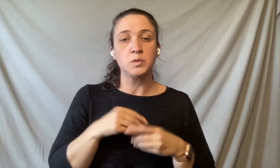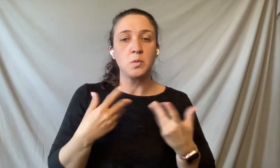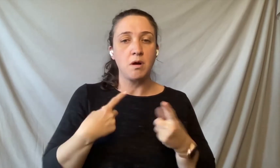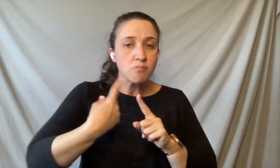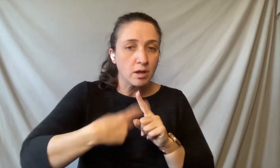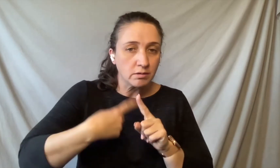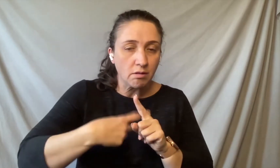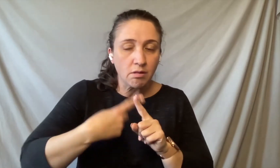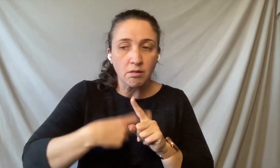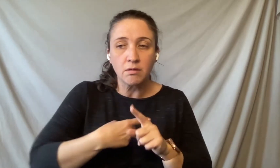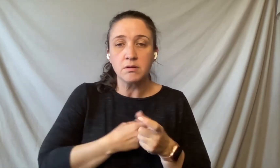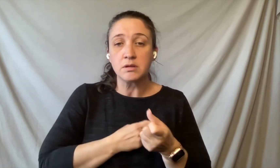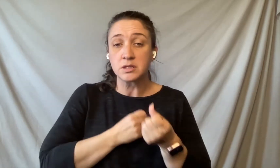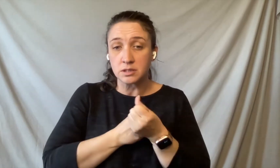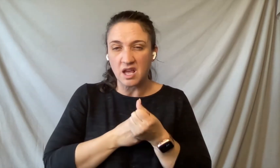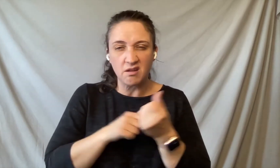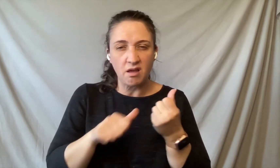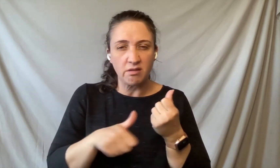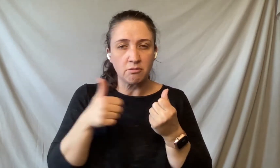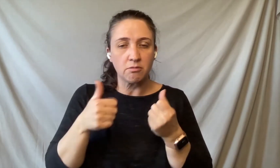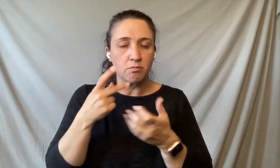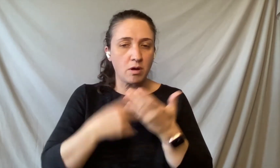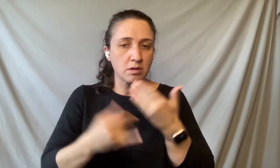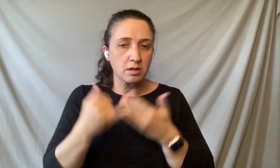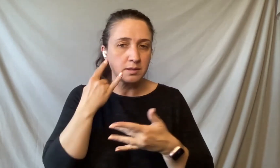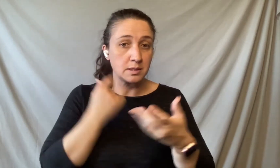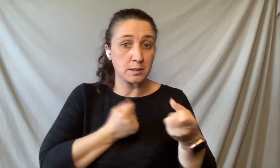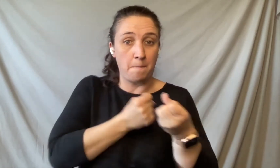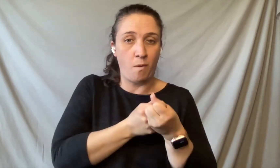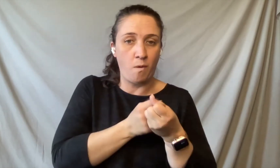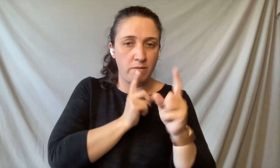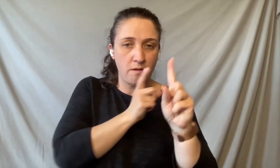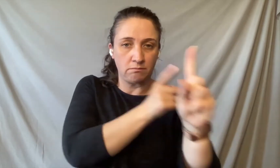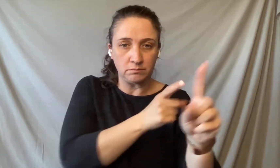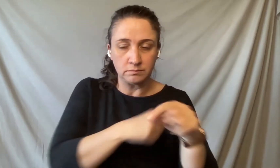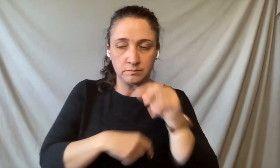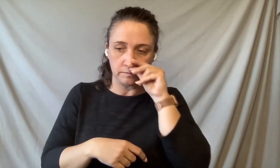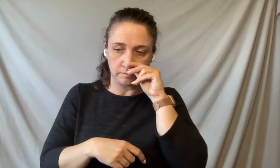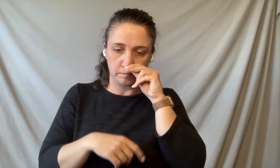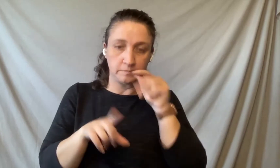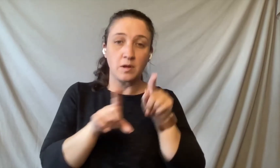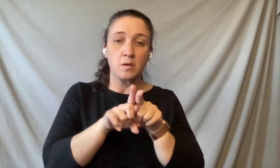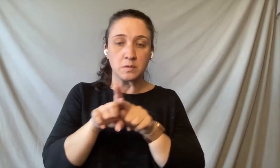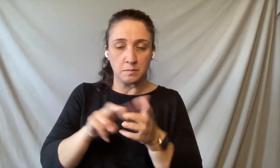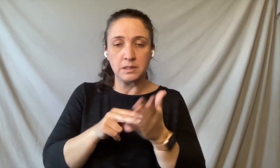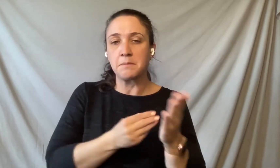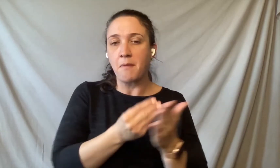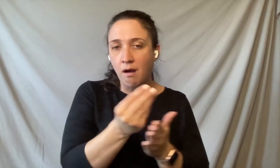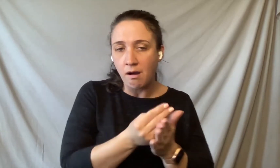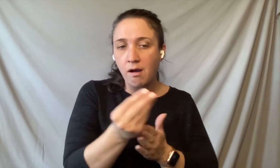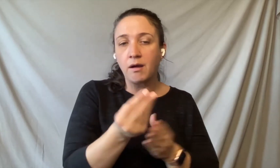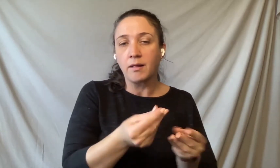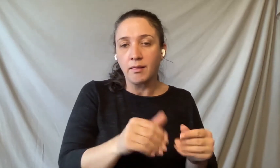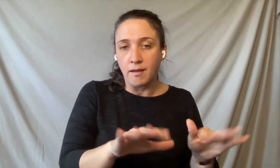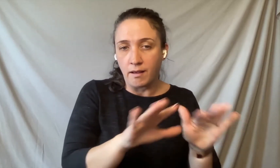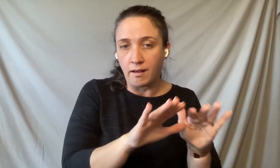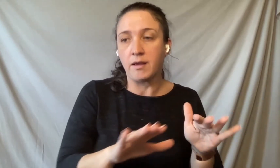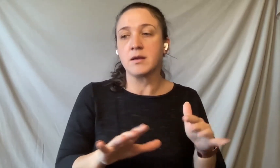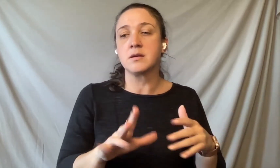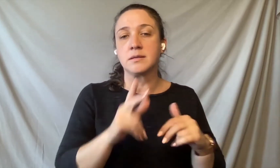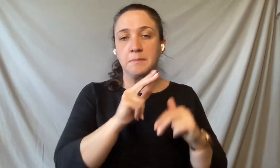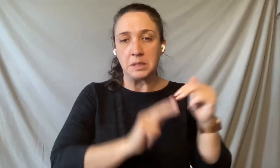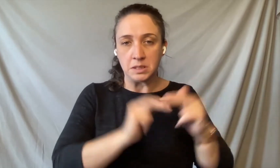and supporting projects. Which is also buying and purchasing land acquisition, that sort of